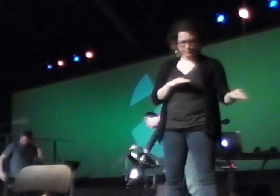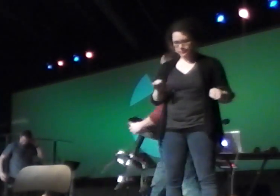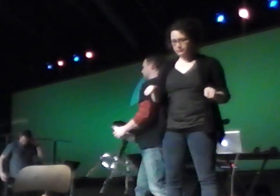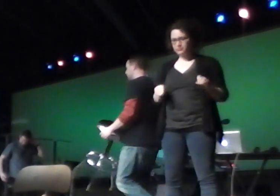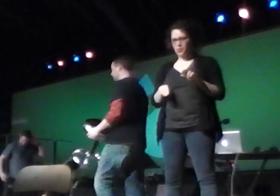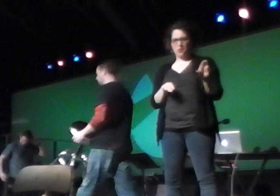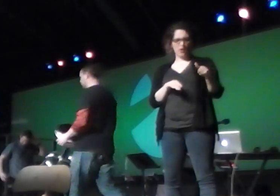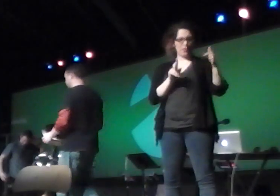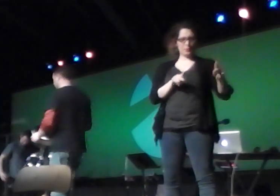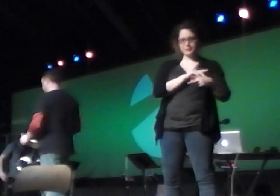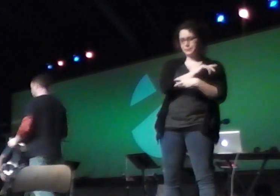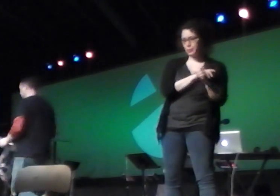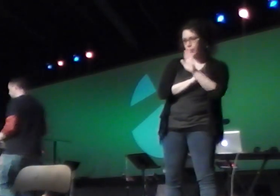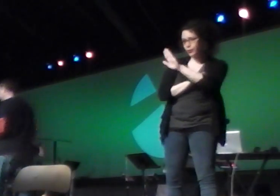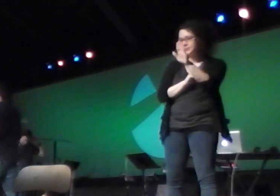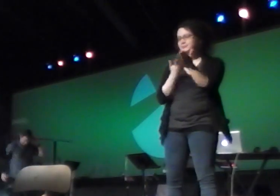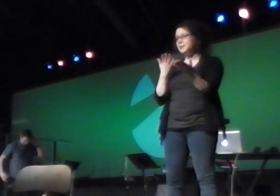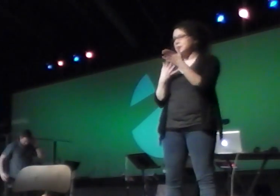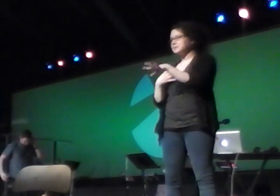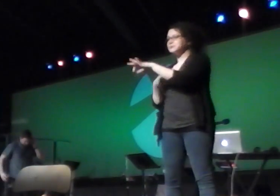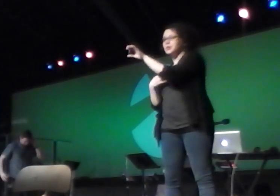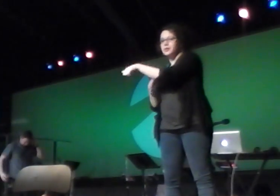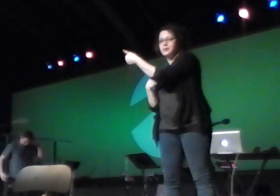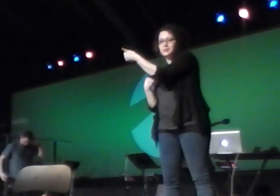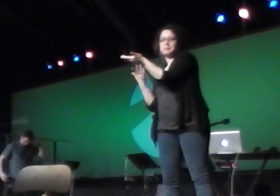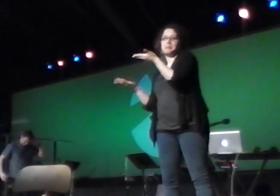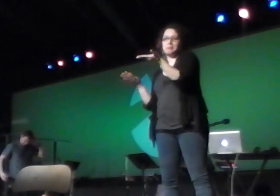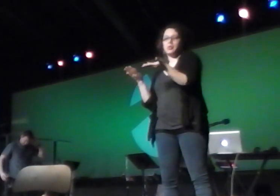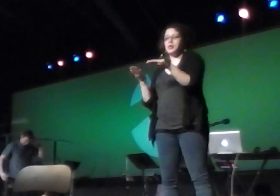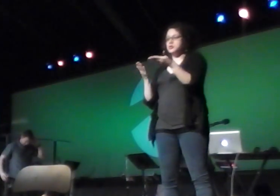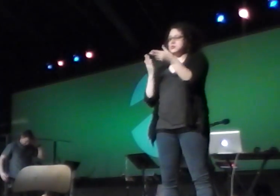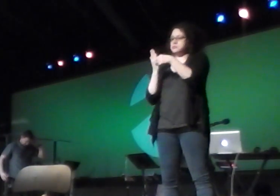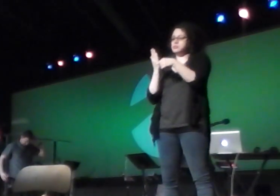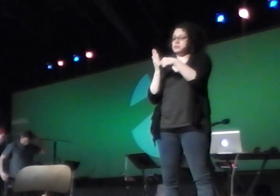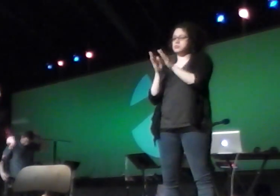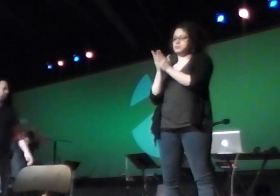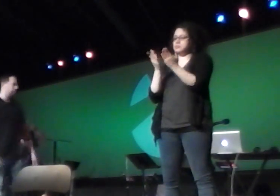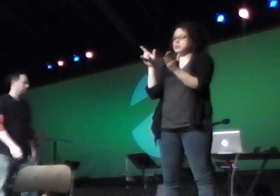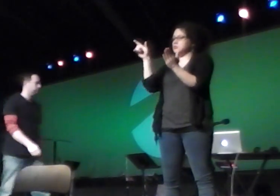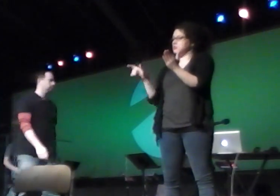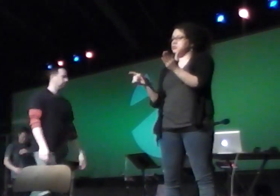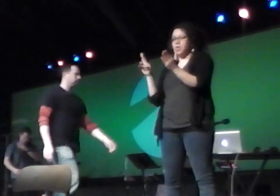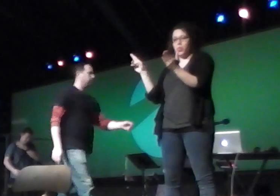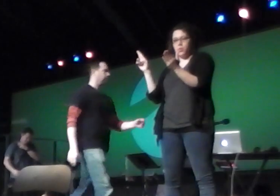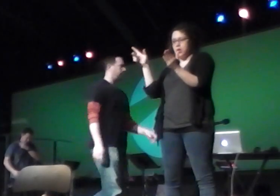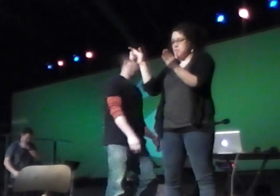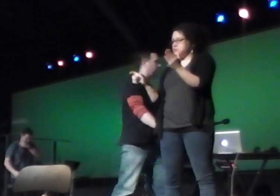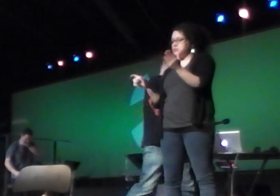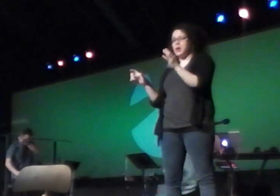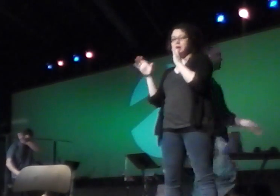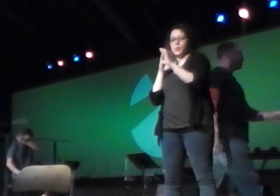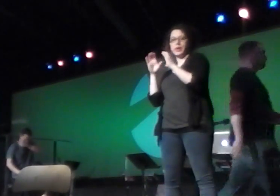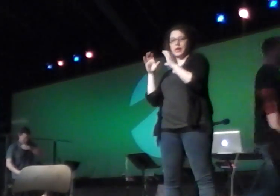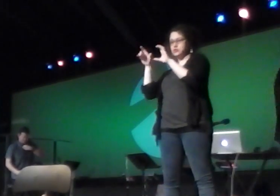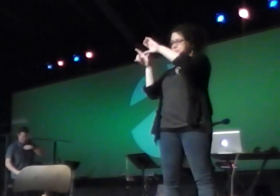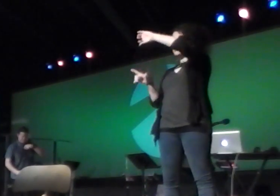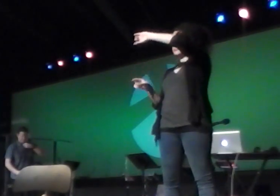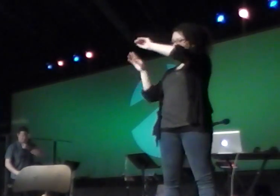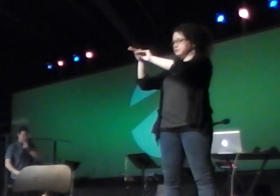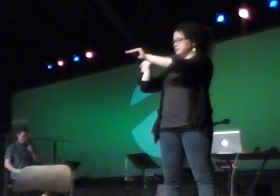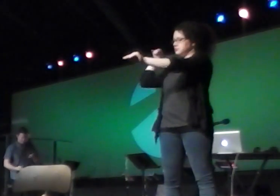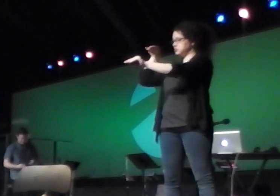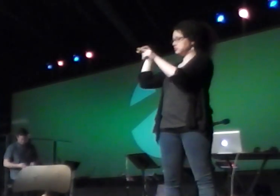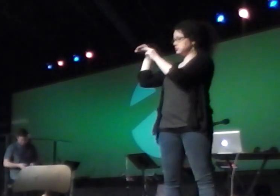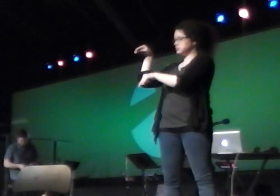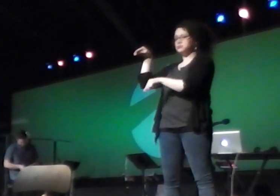you were singing, but maybe you can grab one of those real quick. If you take a look, on the far side is a communication card. If you could rip that off. It has a little